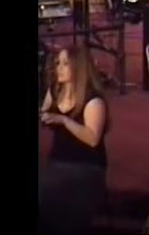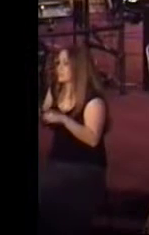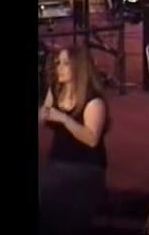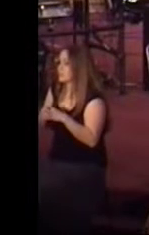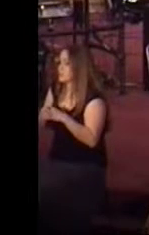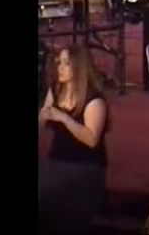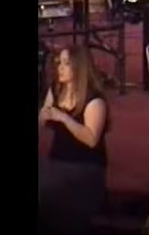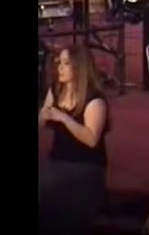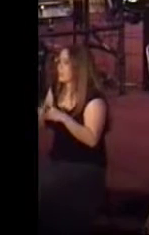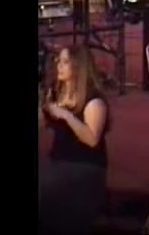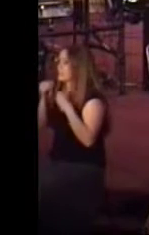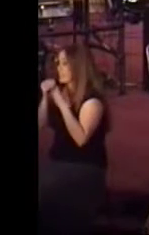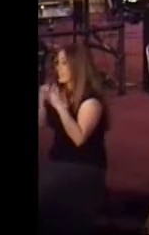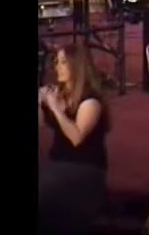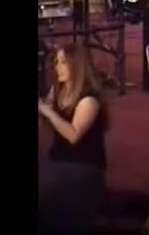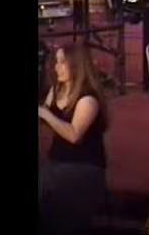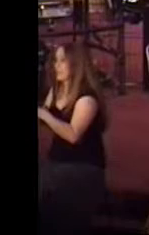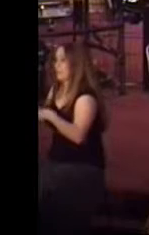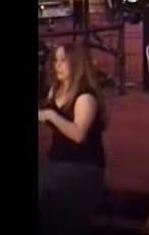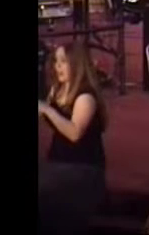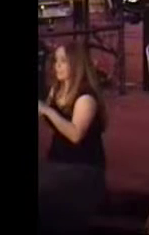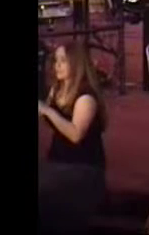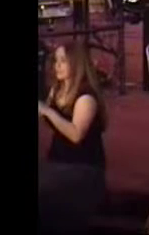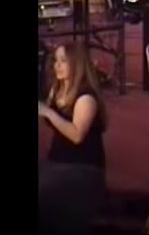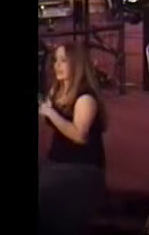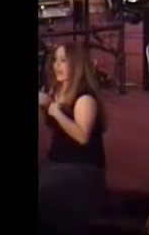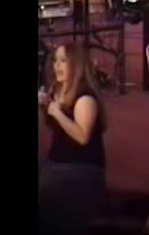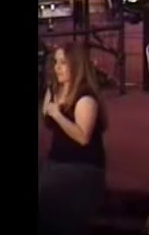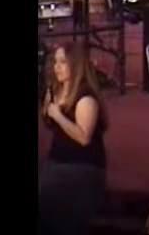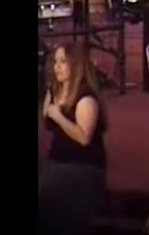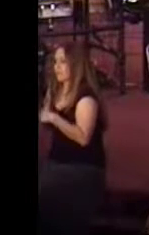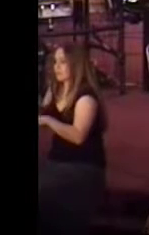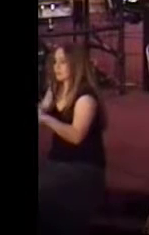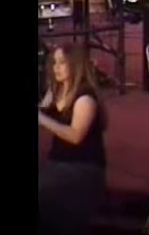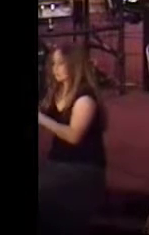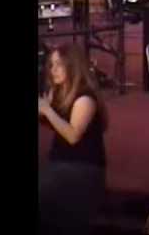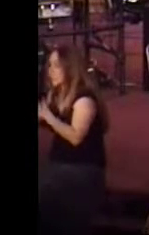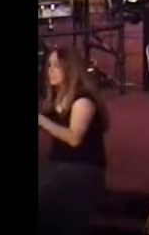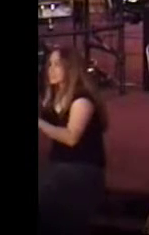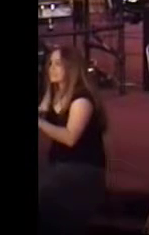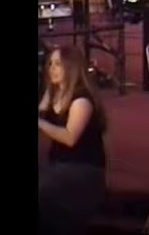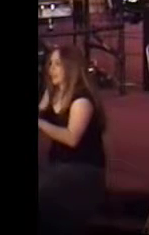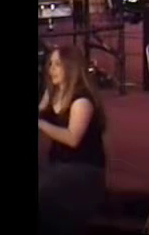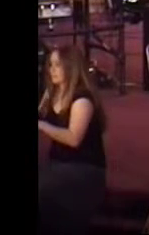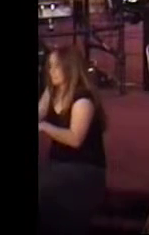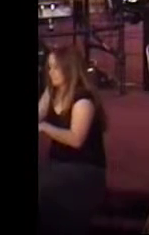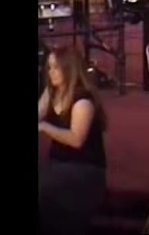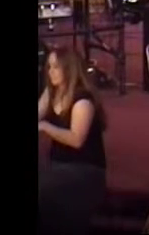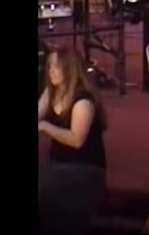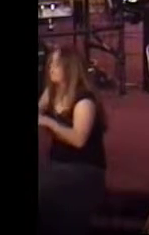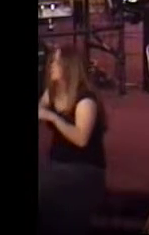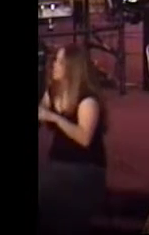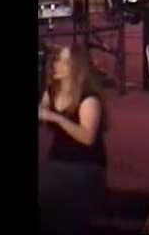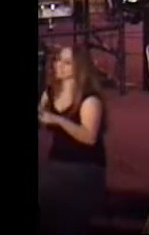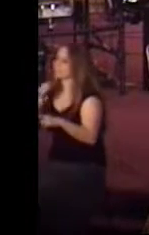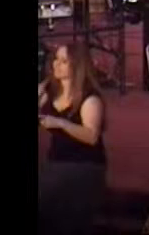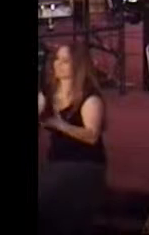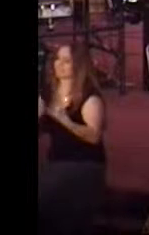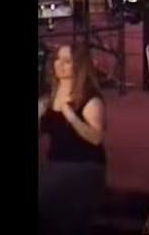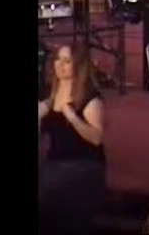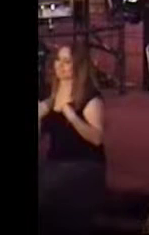opportunity to have me time, the Jesus time, to just be by yourself. And he doesn't even take it then, does he?